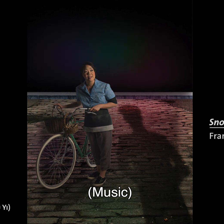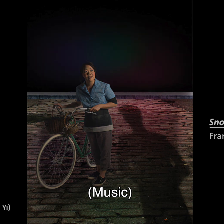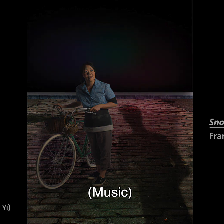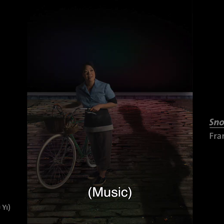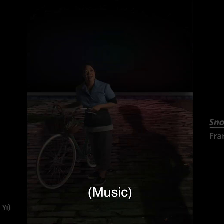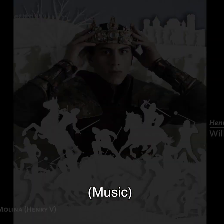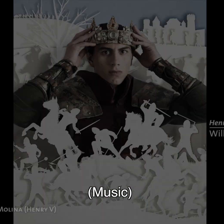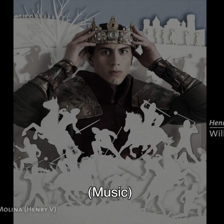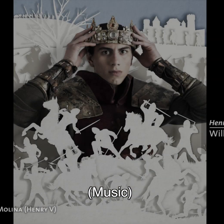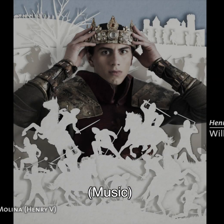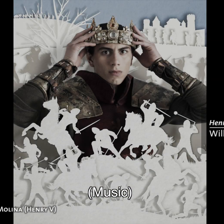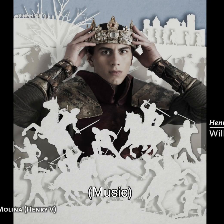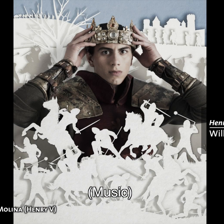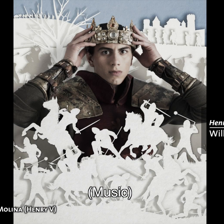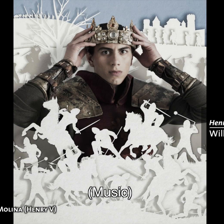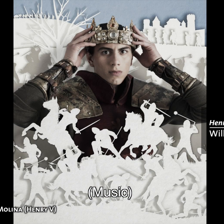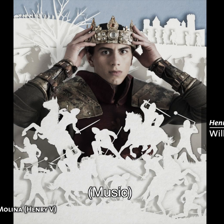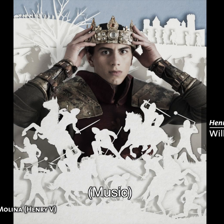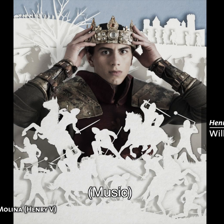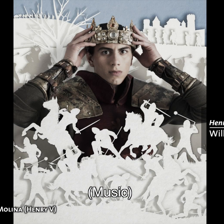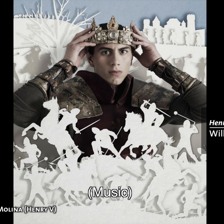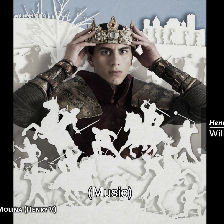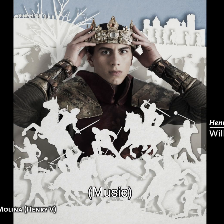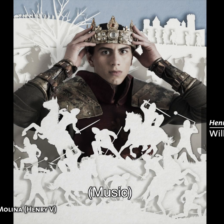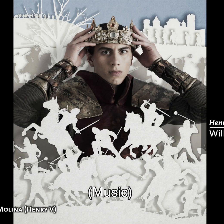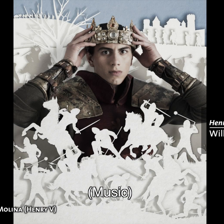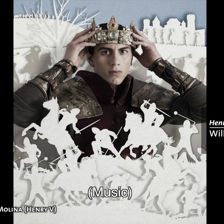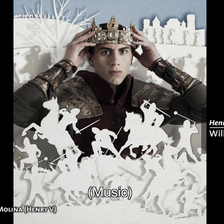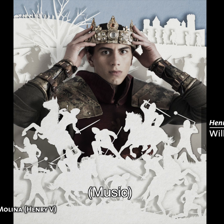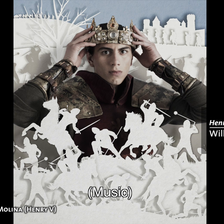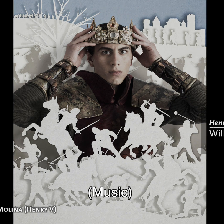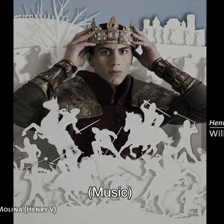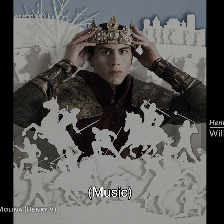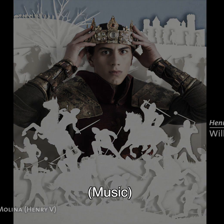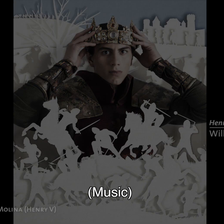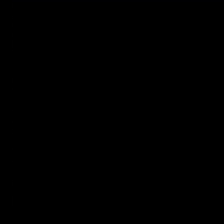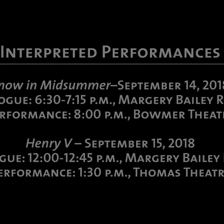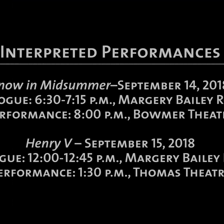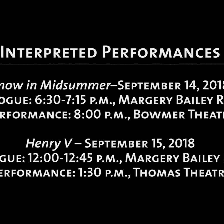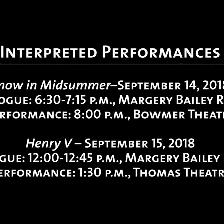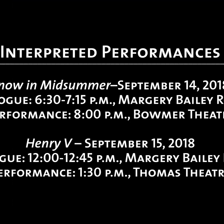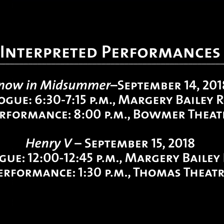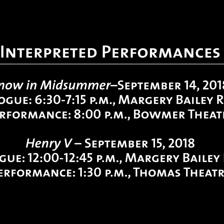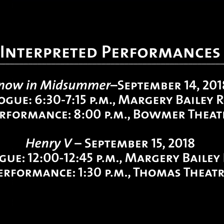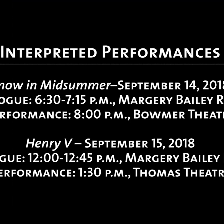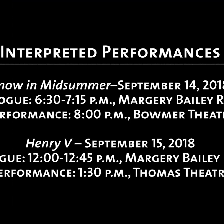you OSF, OSF